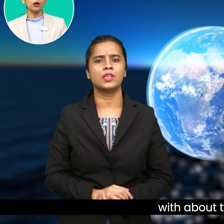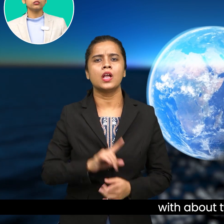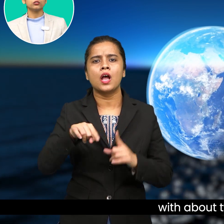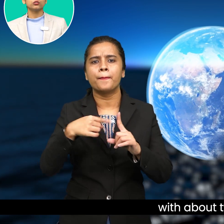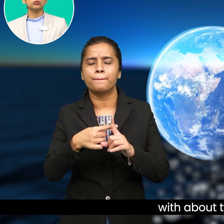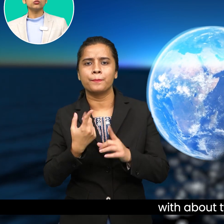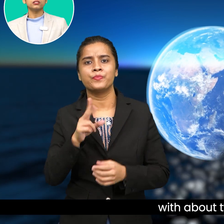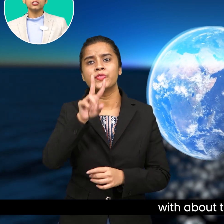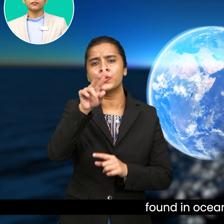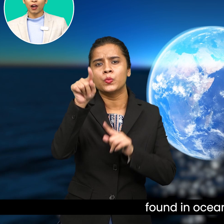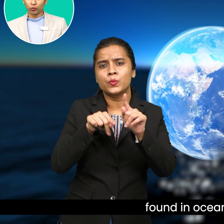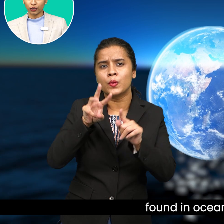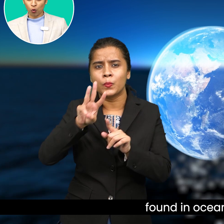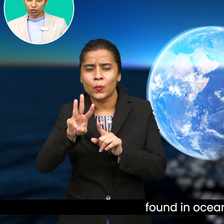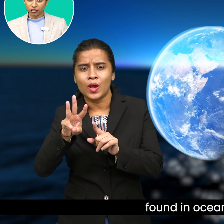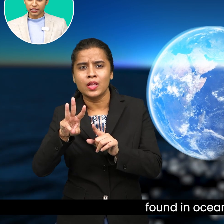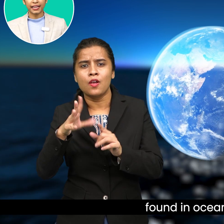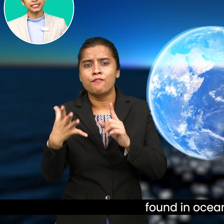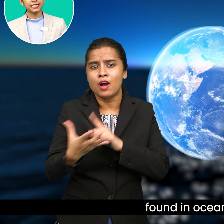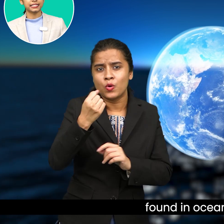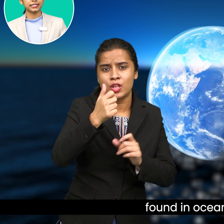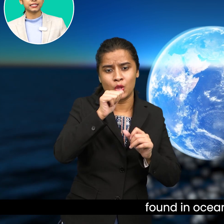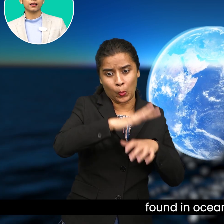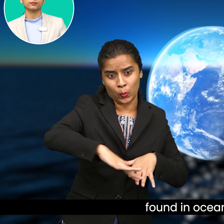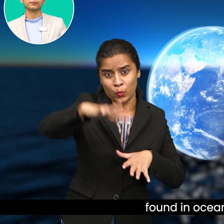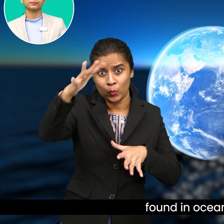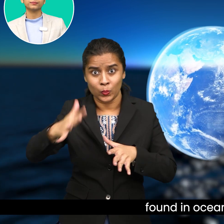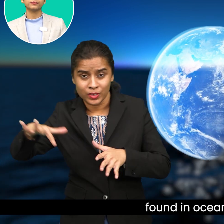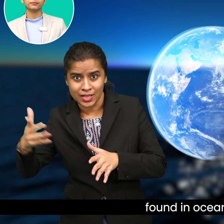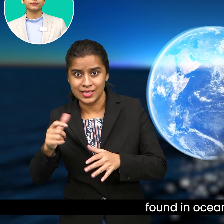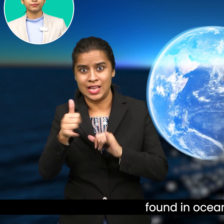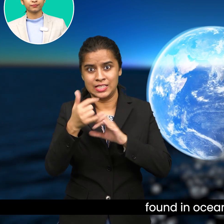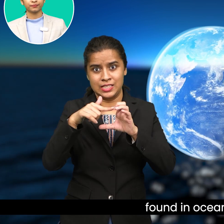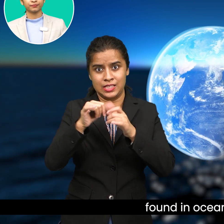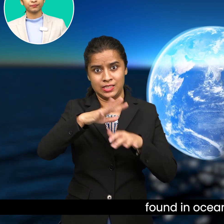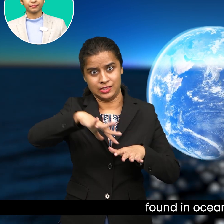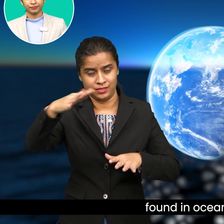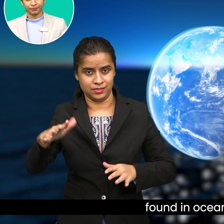with about 2/3 found in oceans and seas.